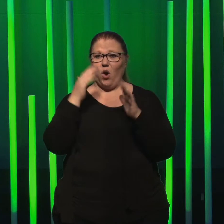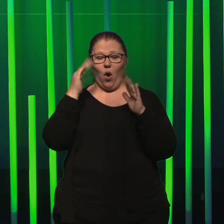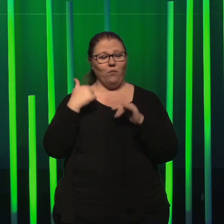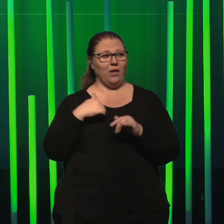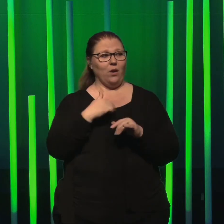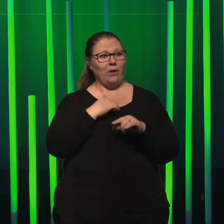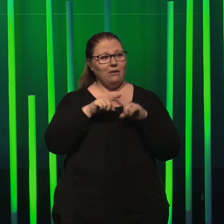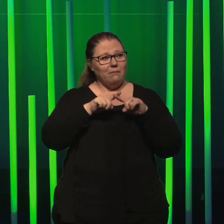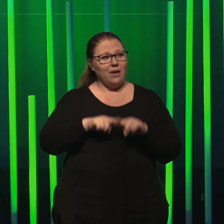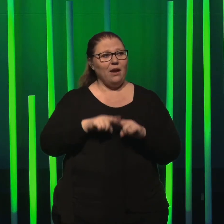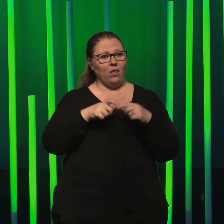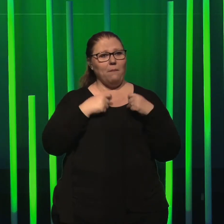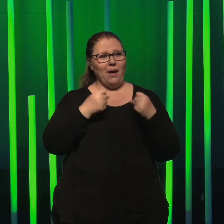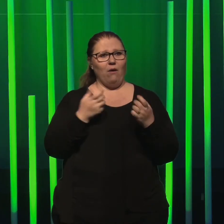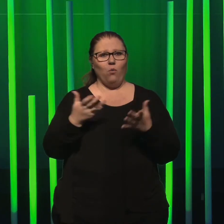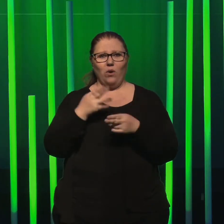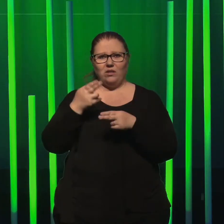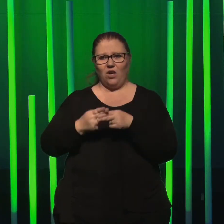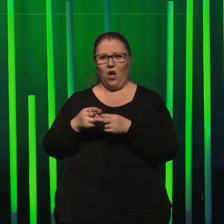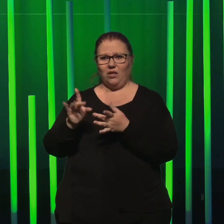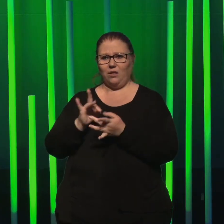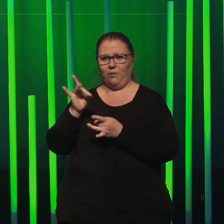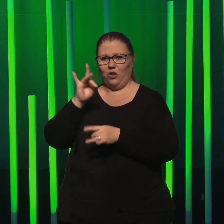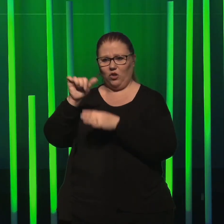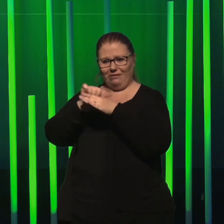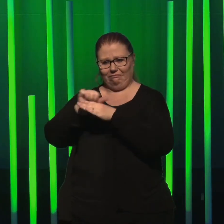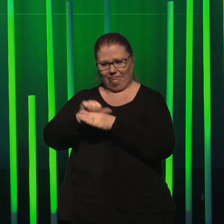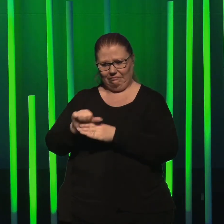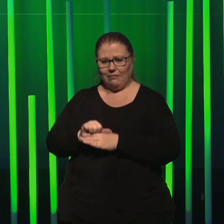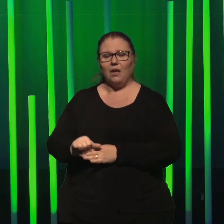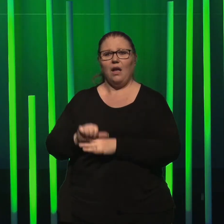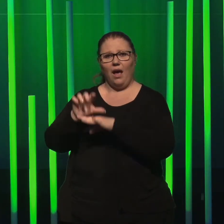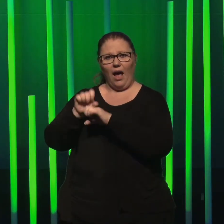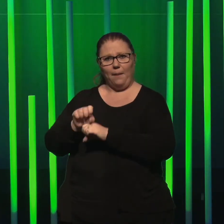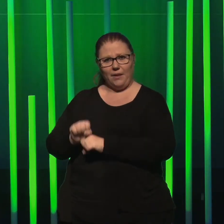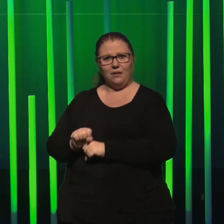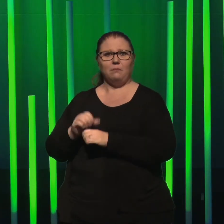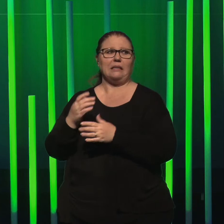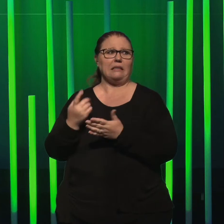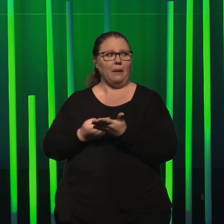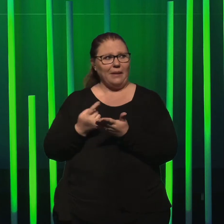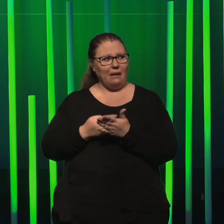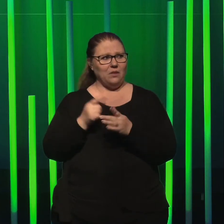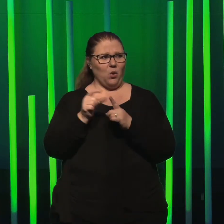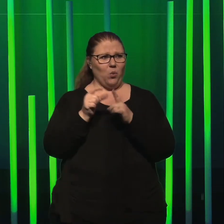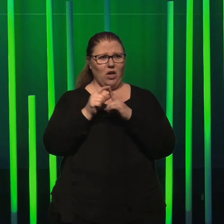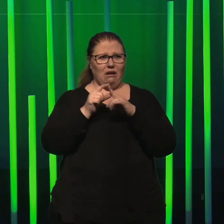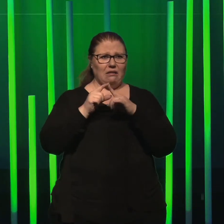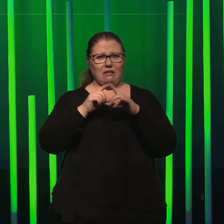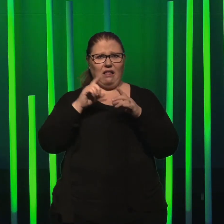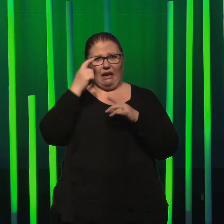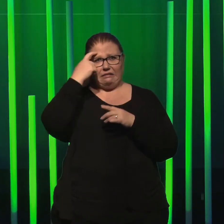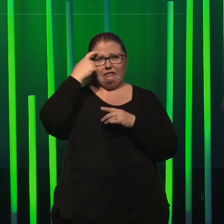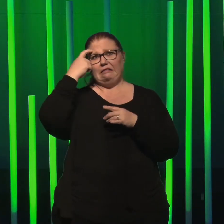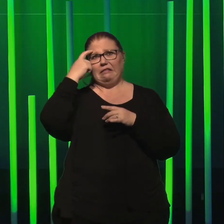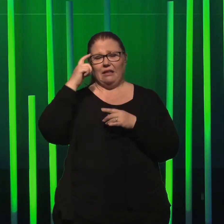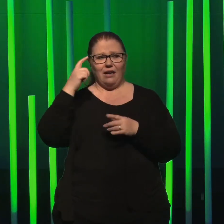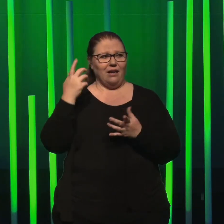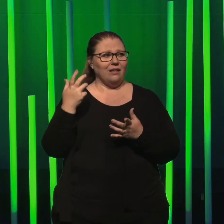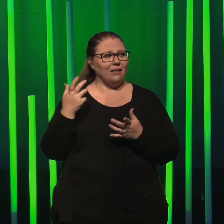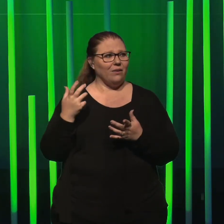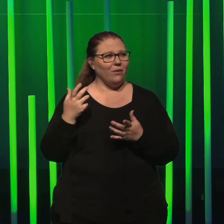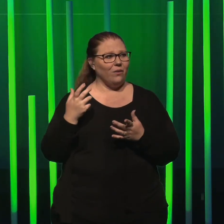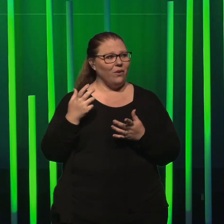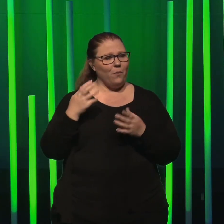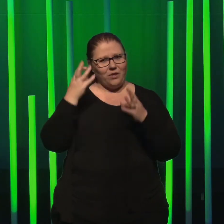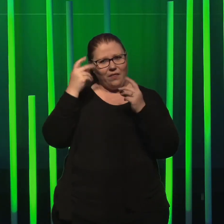what is kind of traditionally called spiritual disciplines or spiritual habits, but sometimes those words can do bad things in our psyches. So let's just think through,